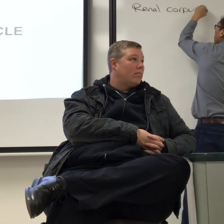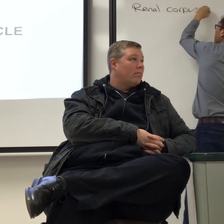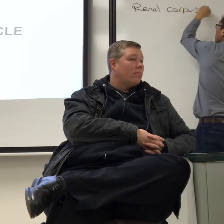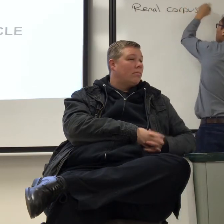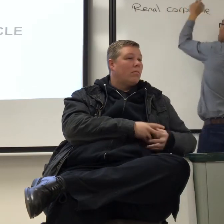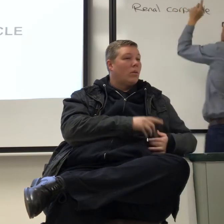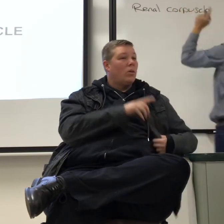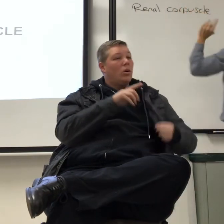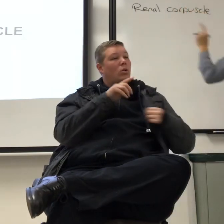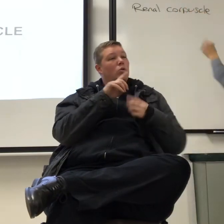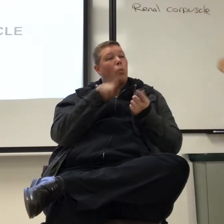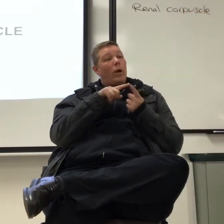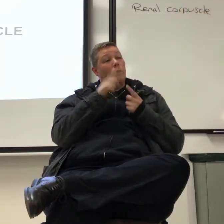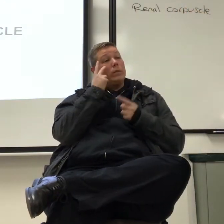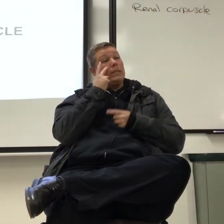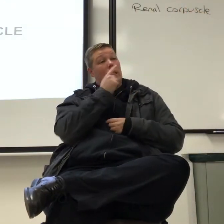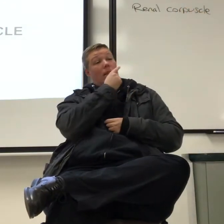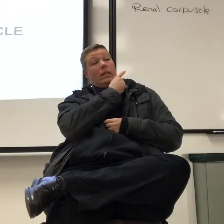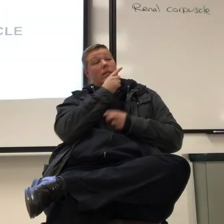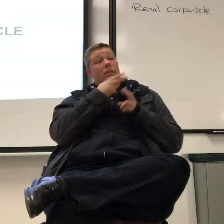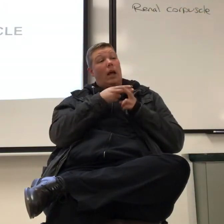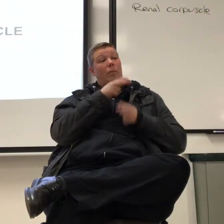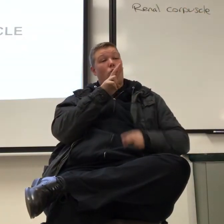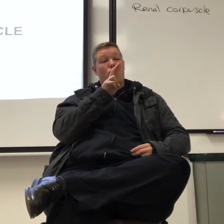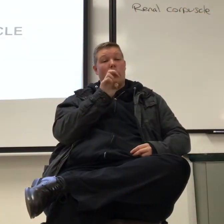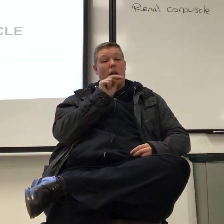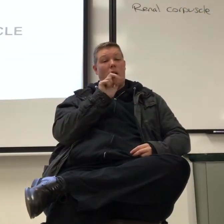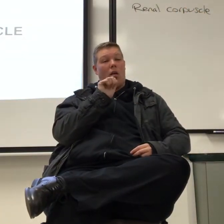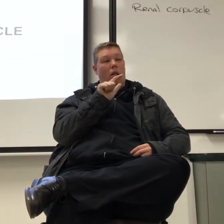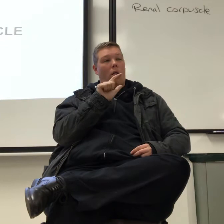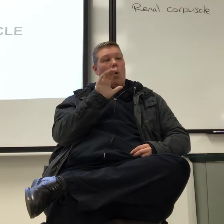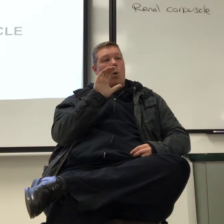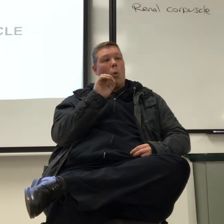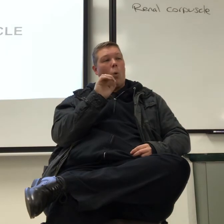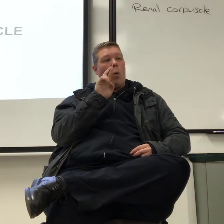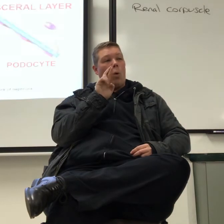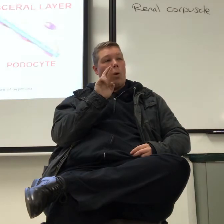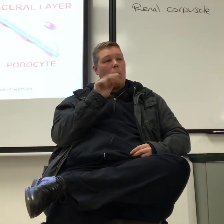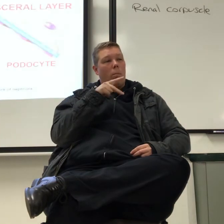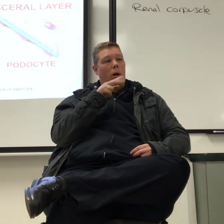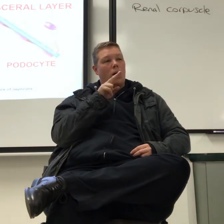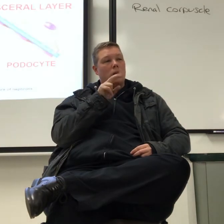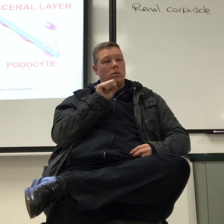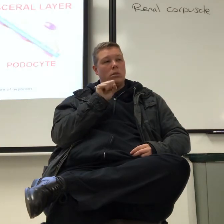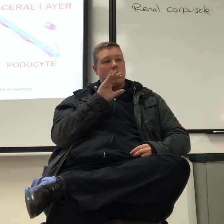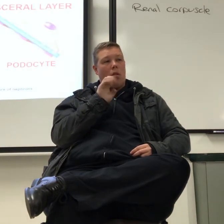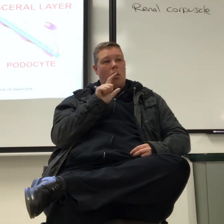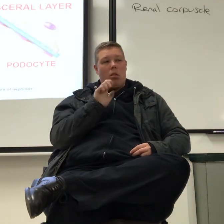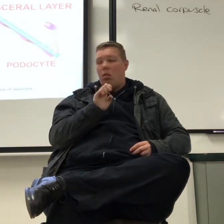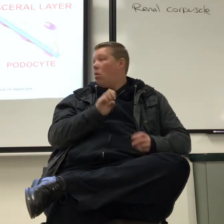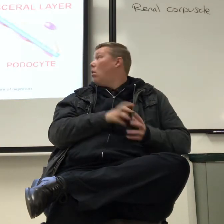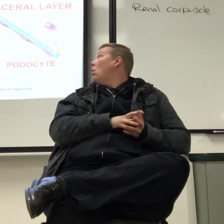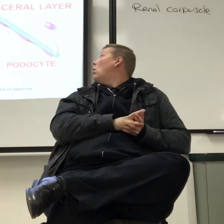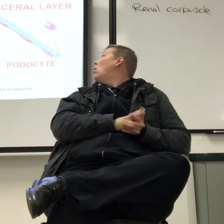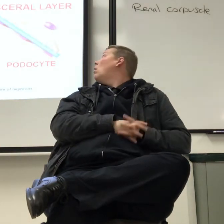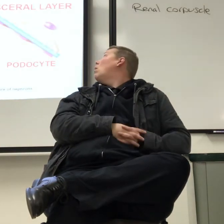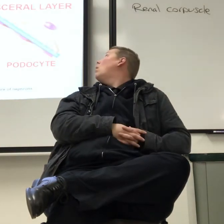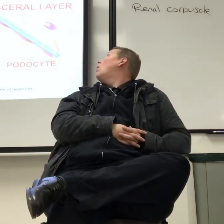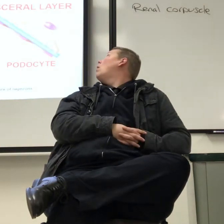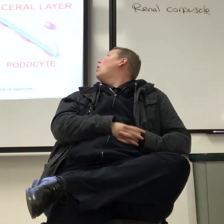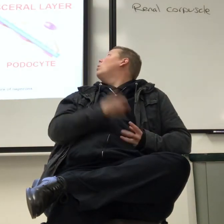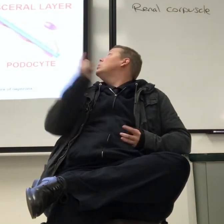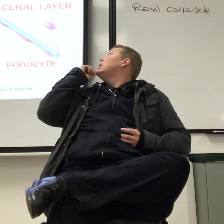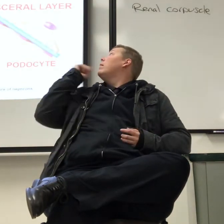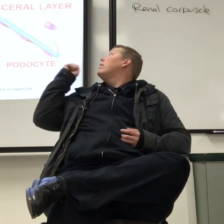So whenever you see this term renal corpuscle, it's referring to this. What you see there is the Bowman's capsule